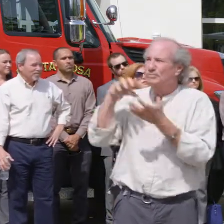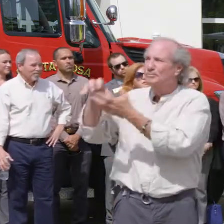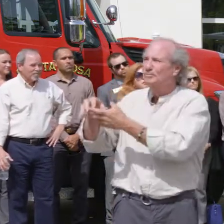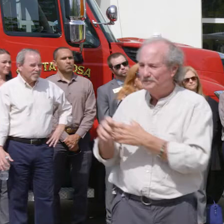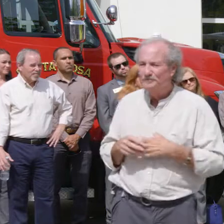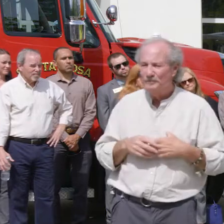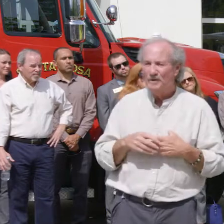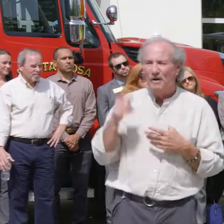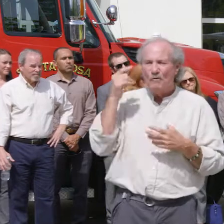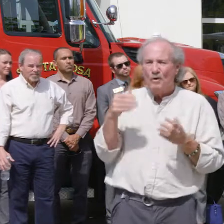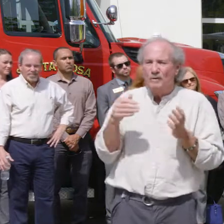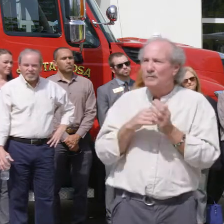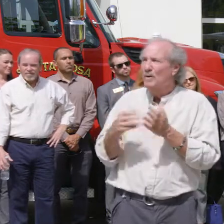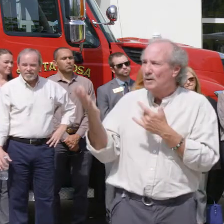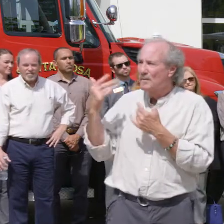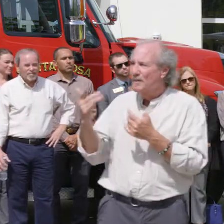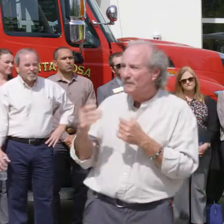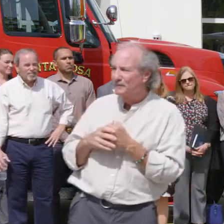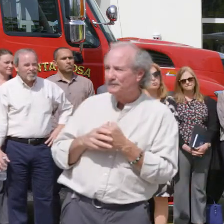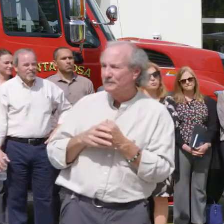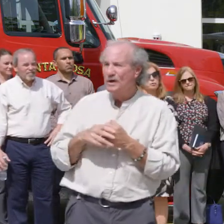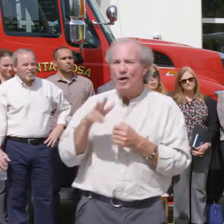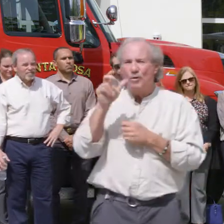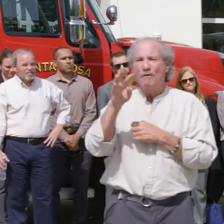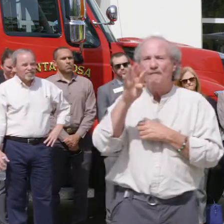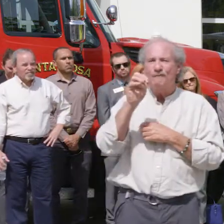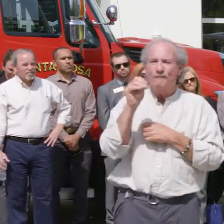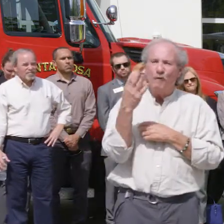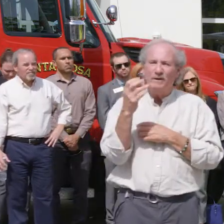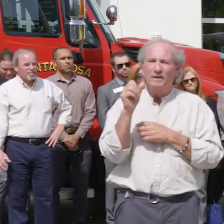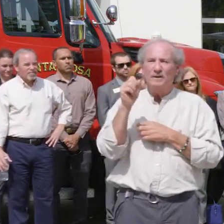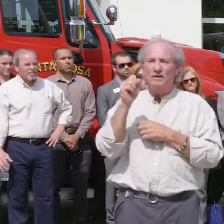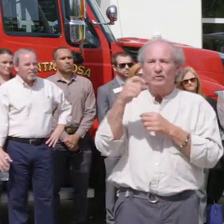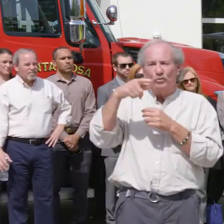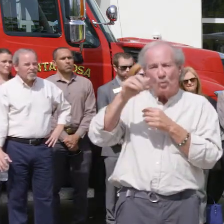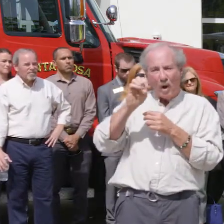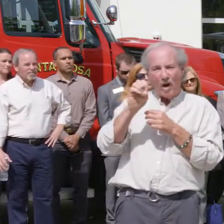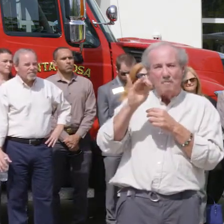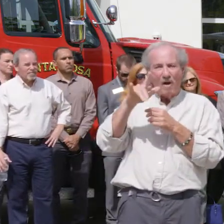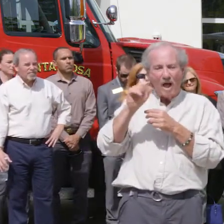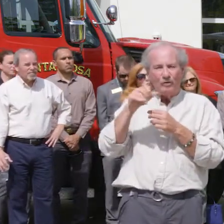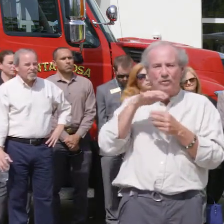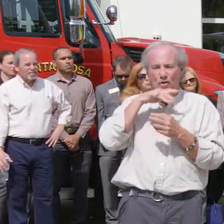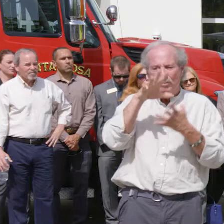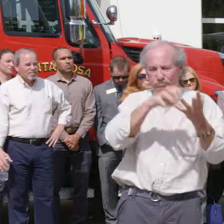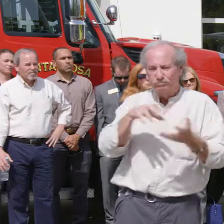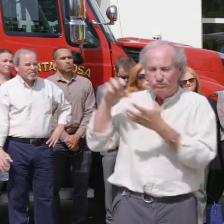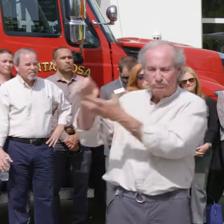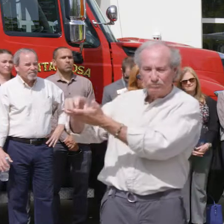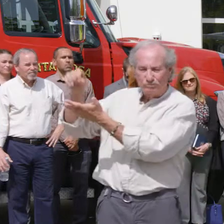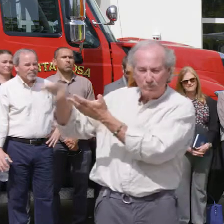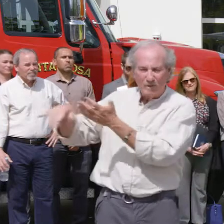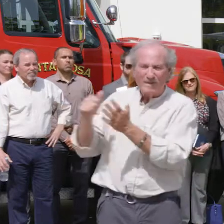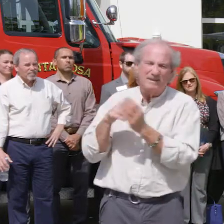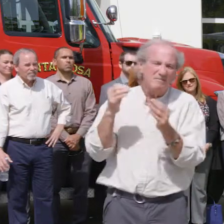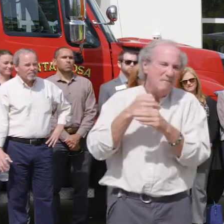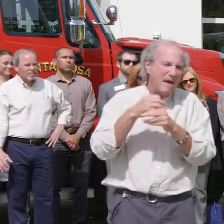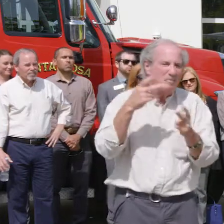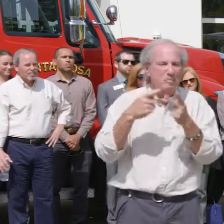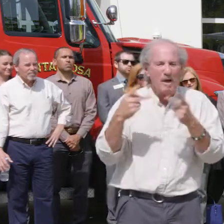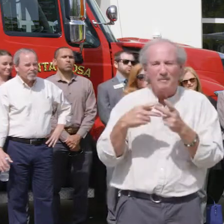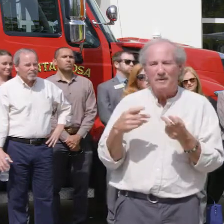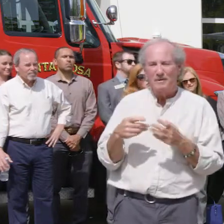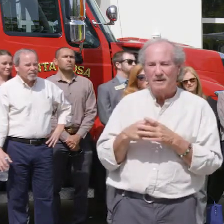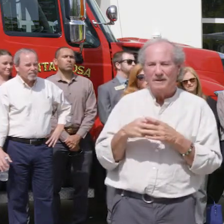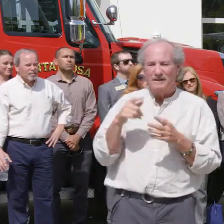debris? So just to reiterate the number, 314 square miles of debris have been removed, and that's a math problem based on the total